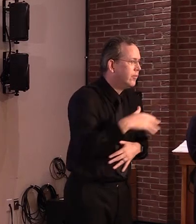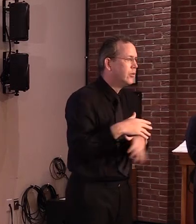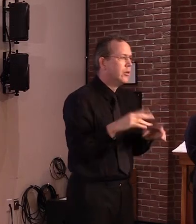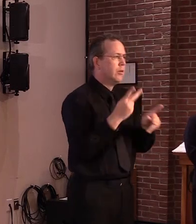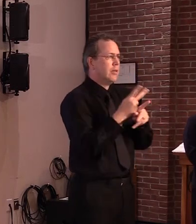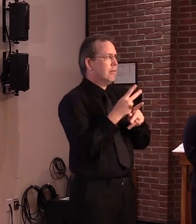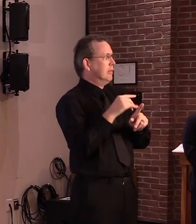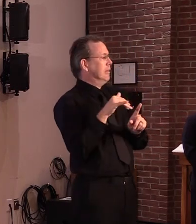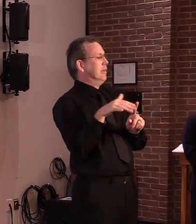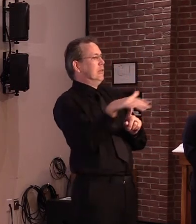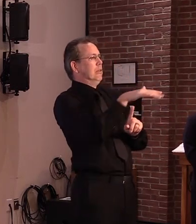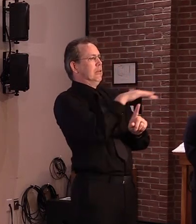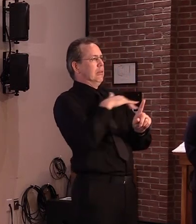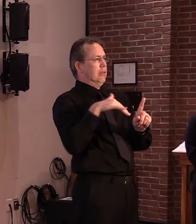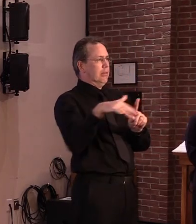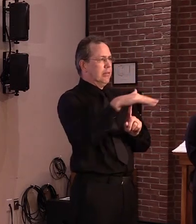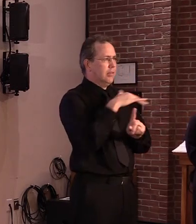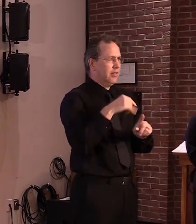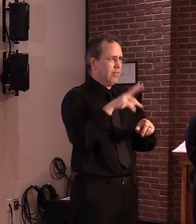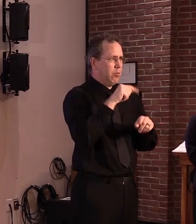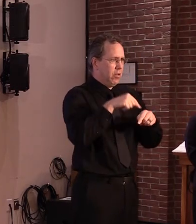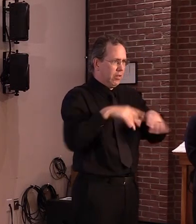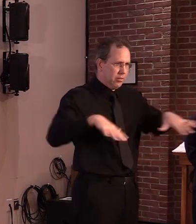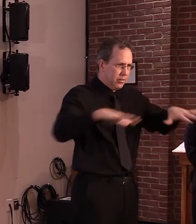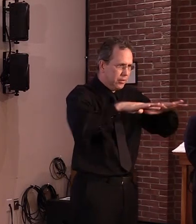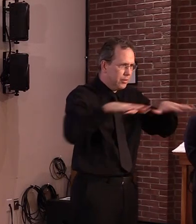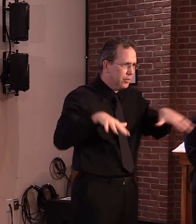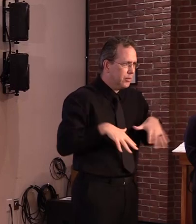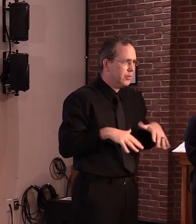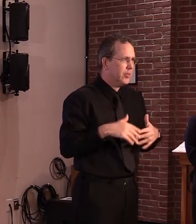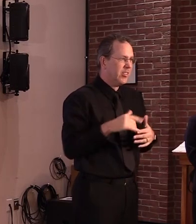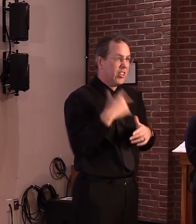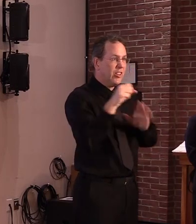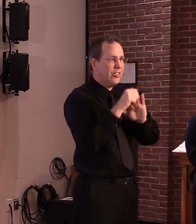continued improved trends here in Vermont.